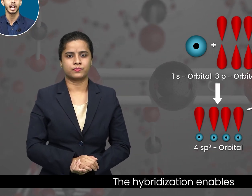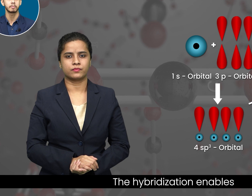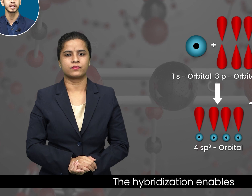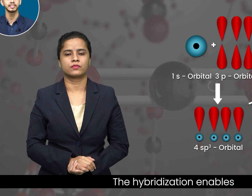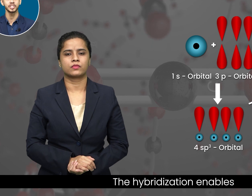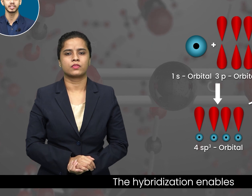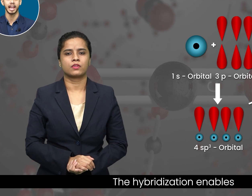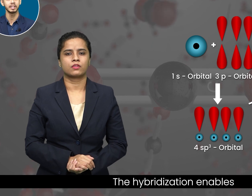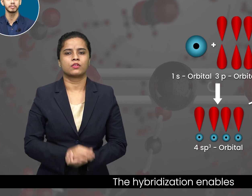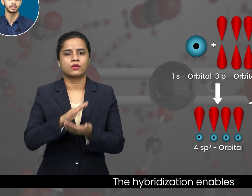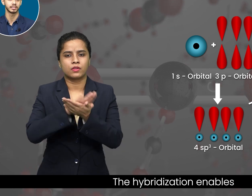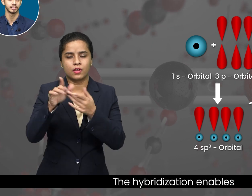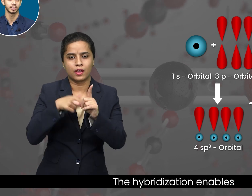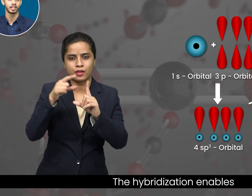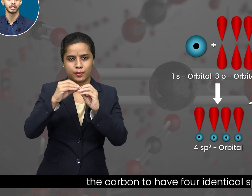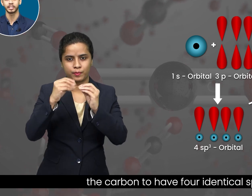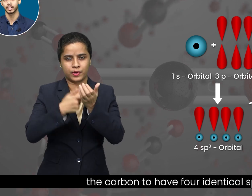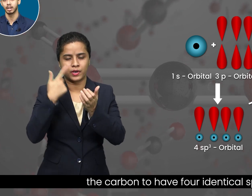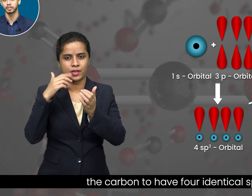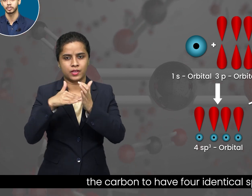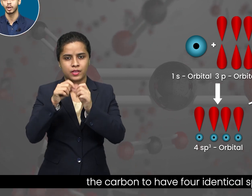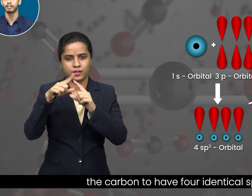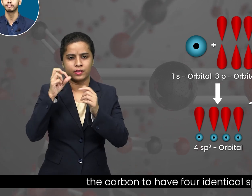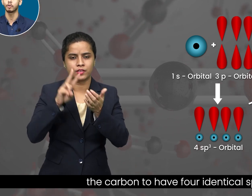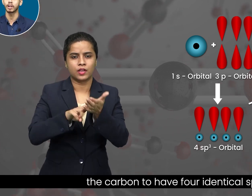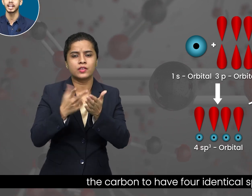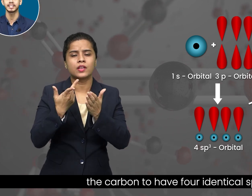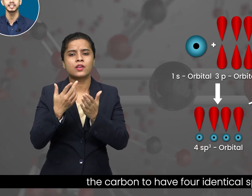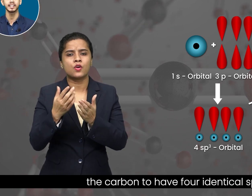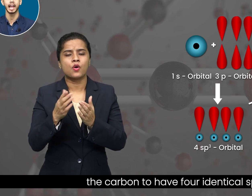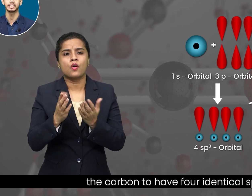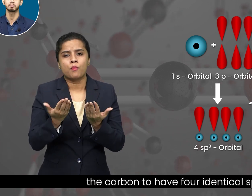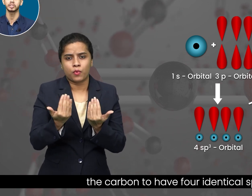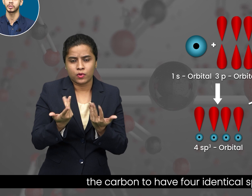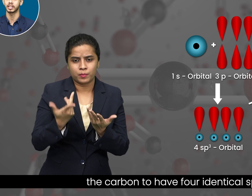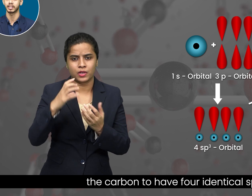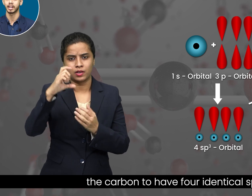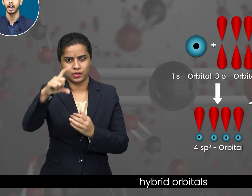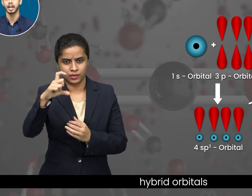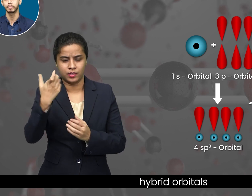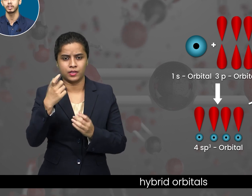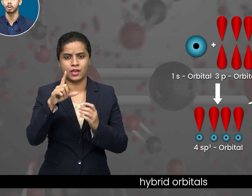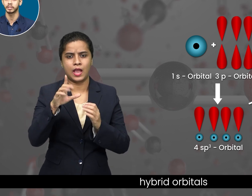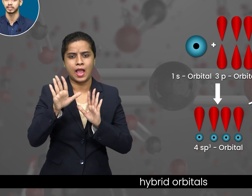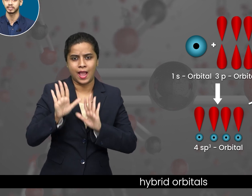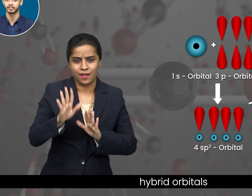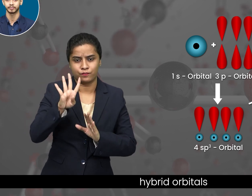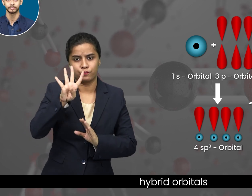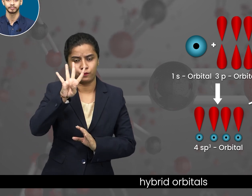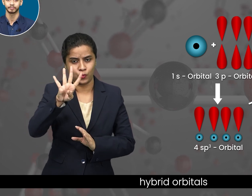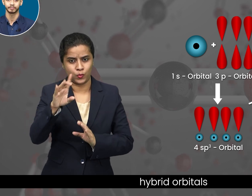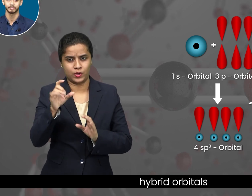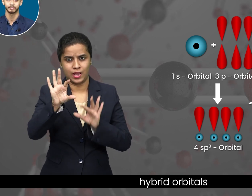The hybridization enables the carbon to have 4 identical sp3 hybrid orbitals,